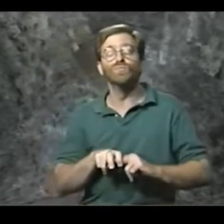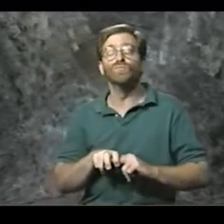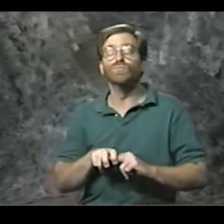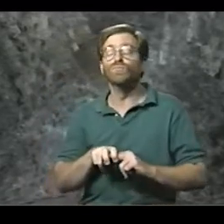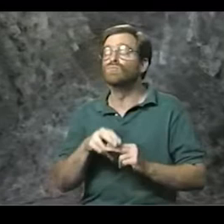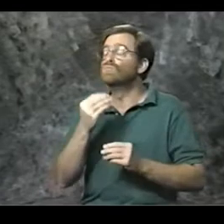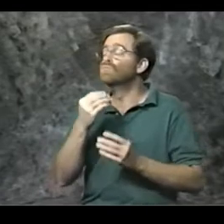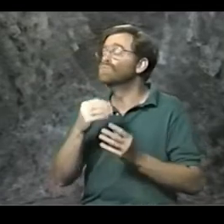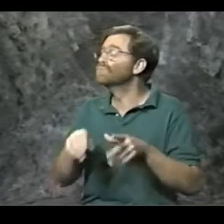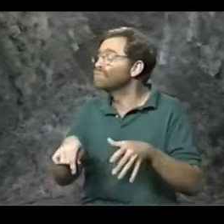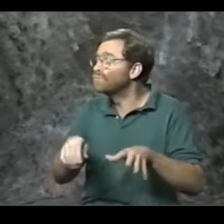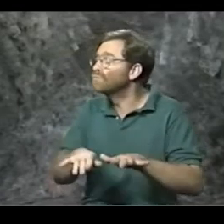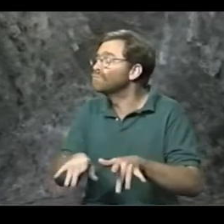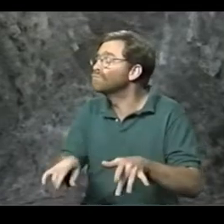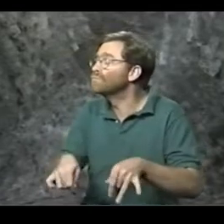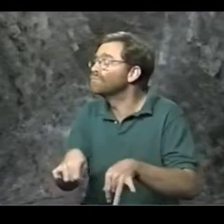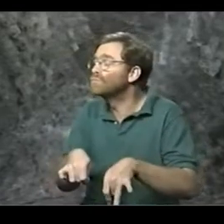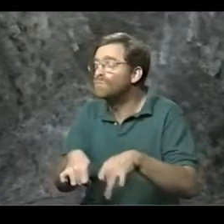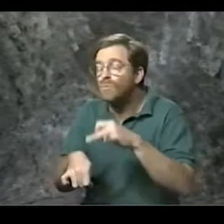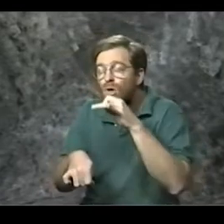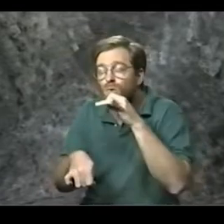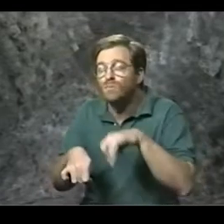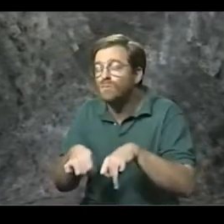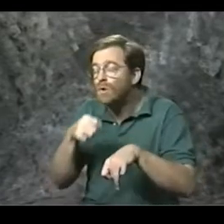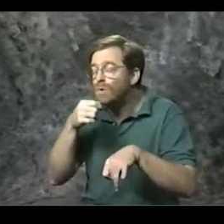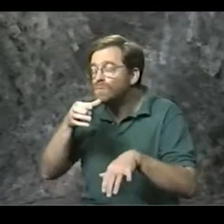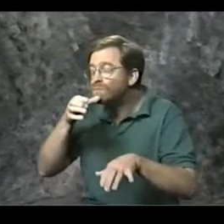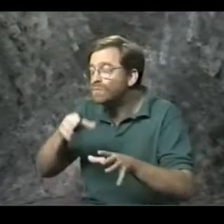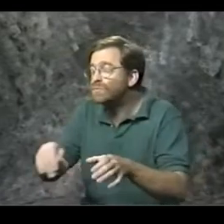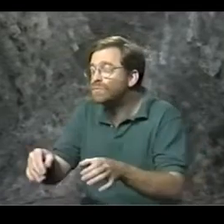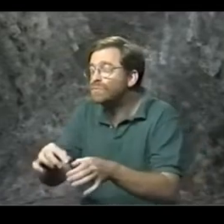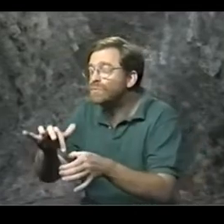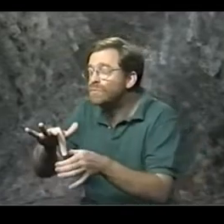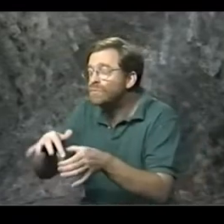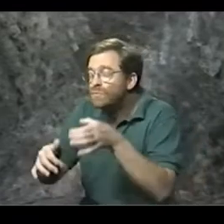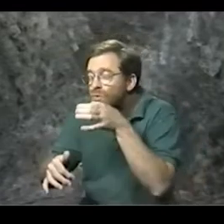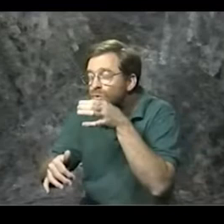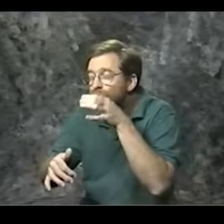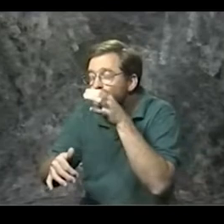So the entire flight, I just drew a line between me and the blind individual next to me.